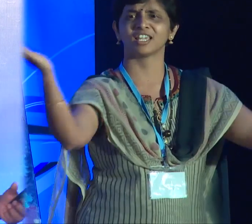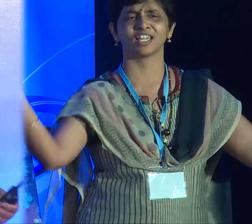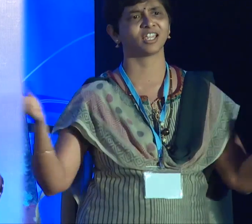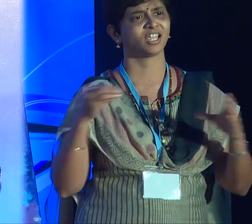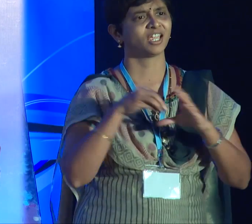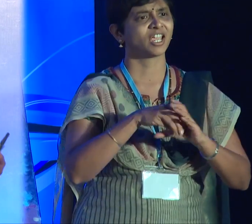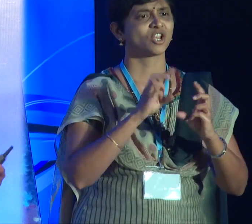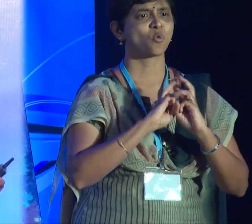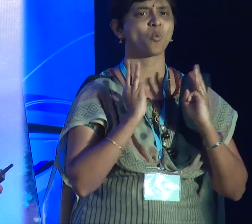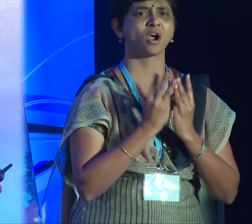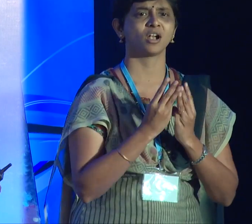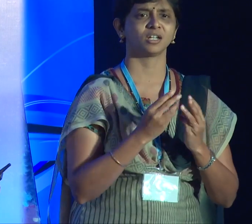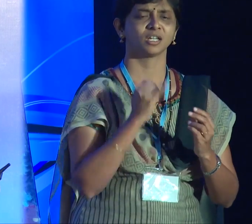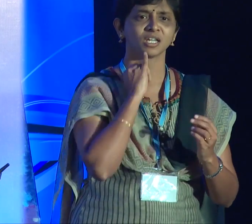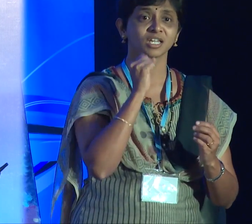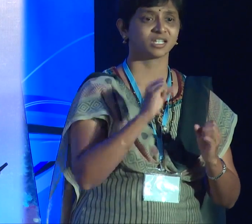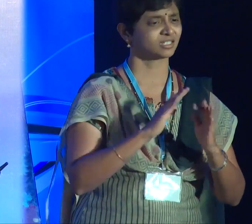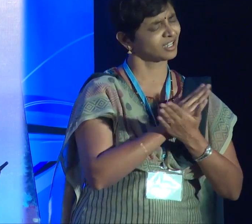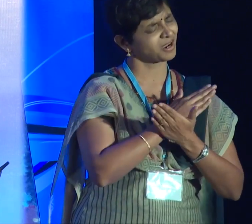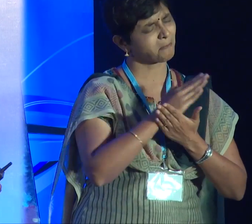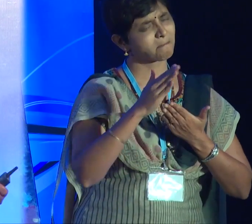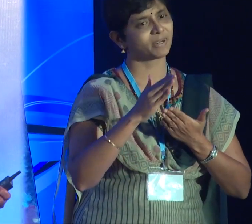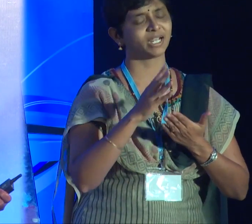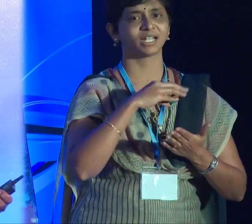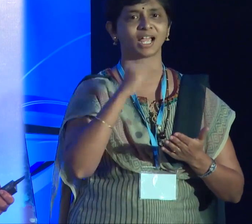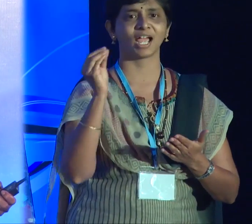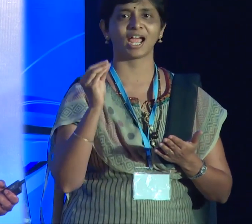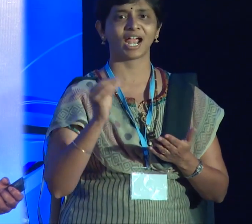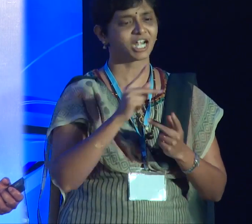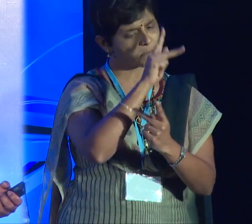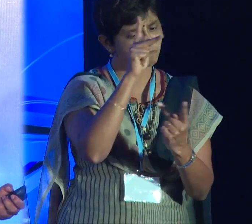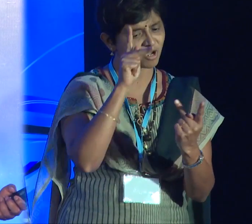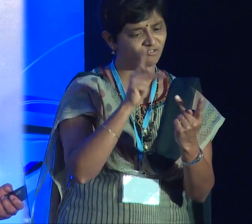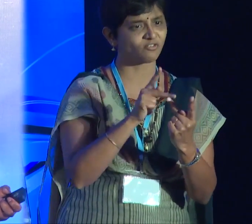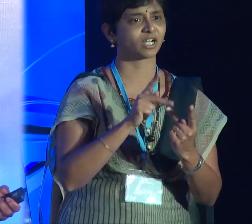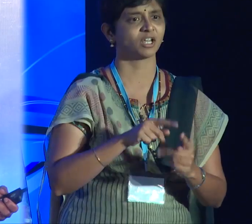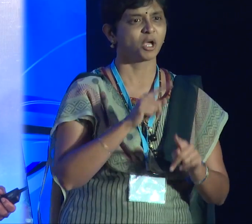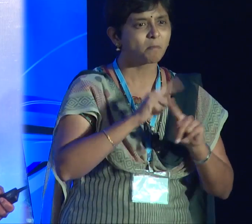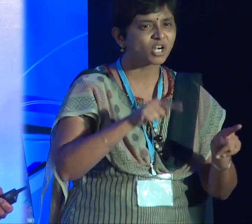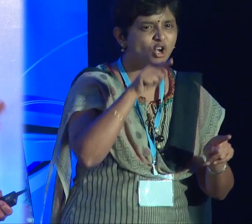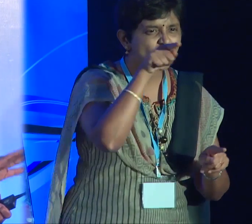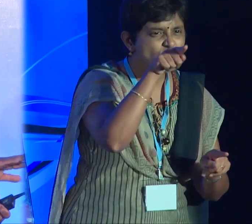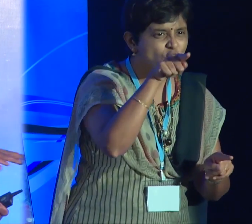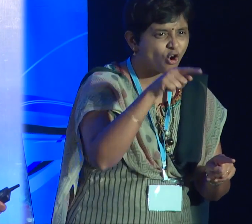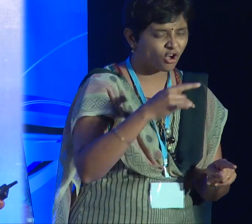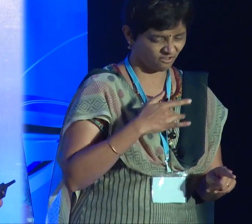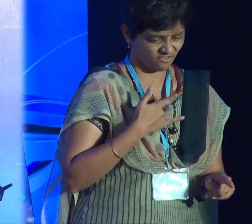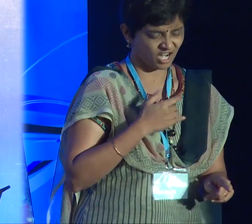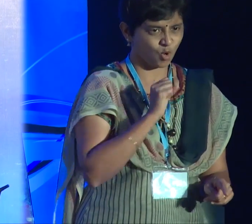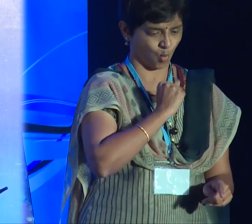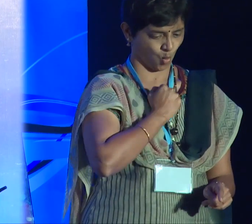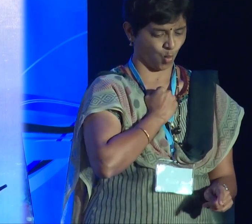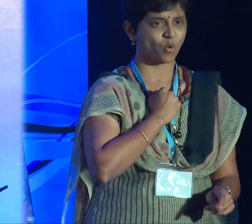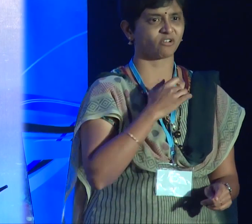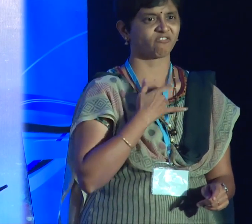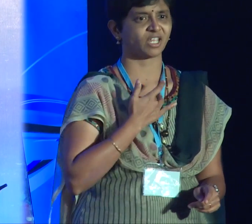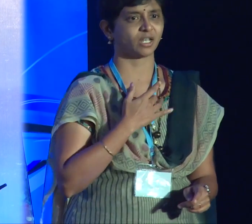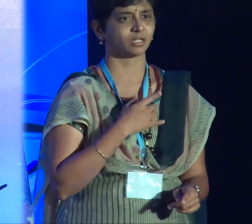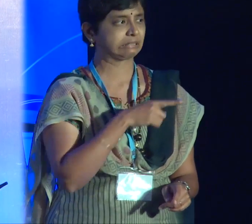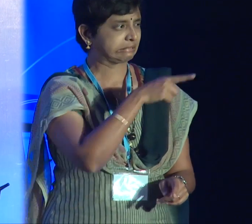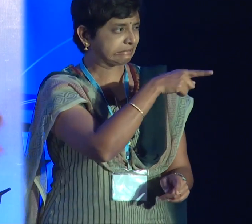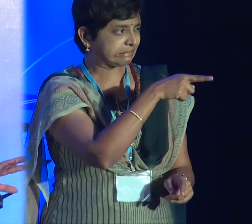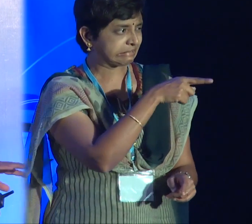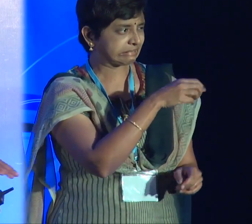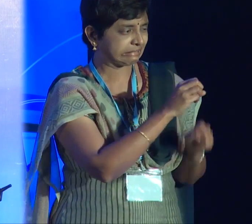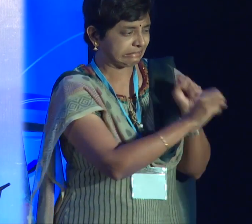is complete. It is the human gaze which decides what is abled and not abled, what